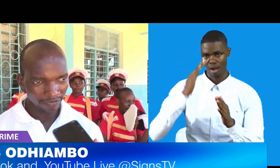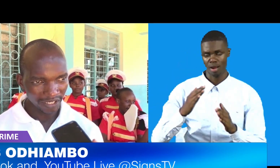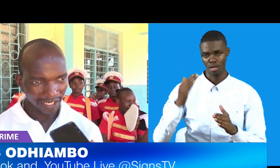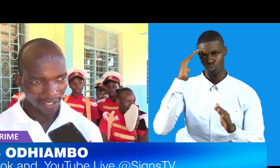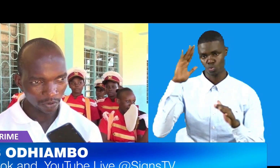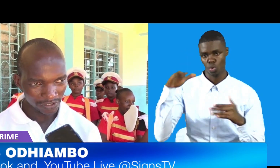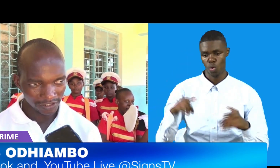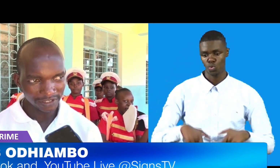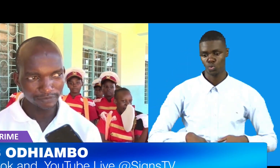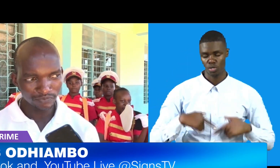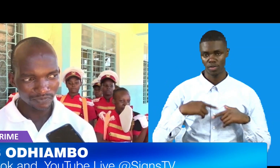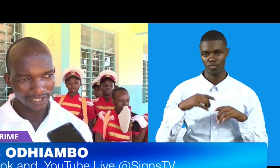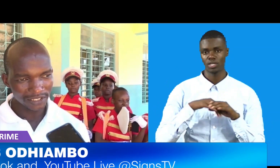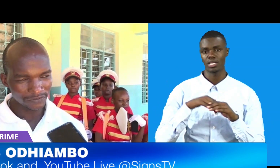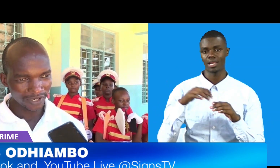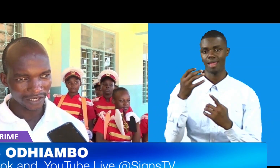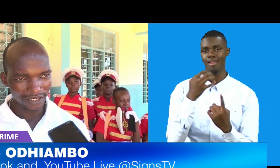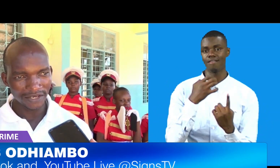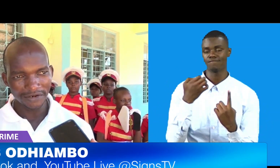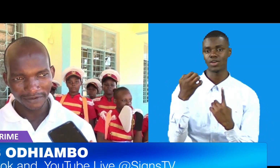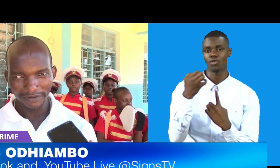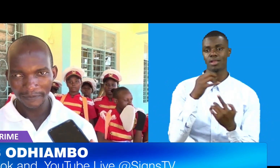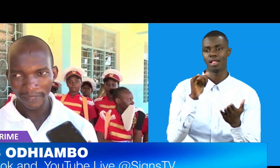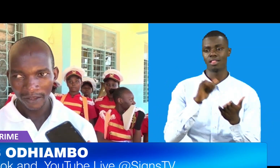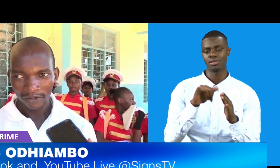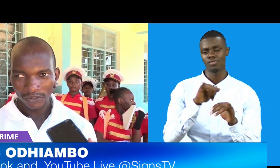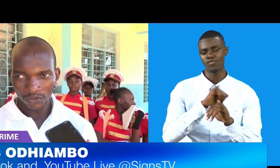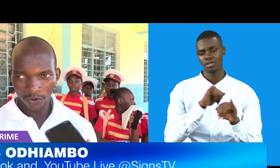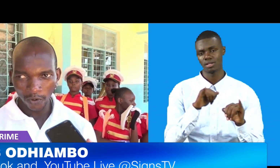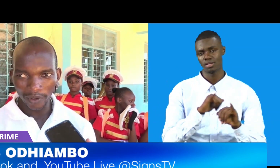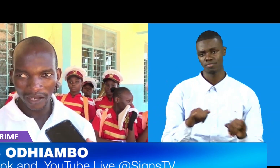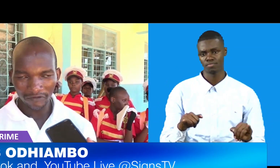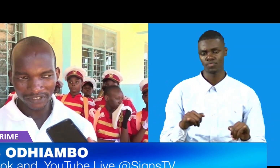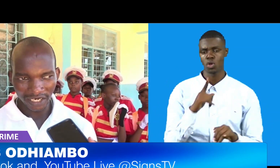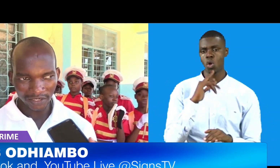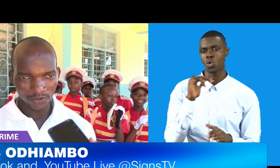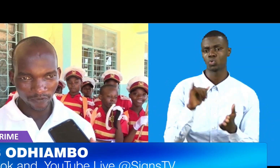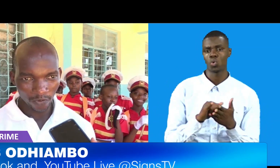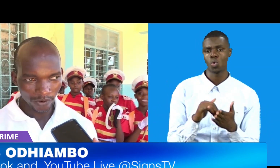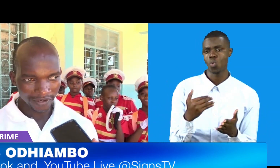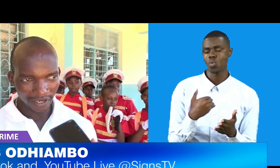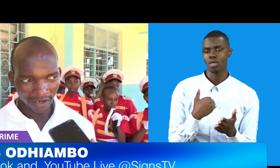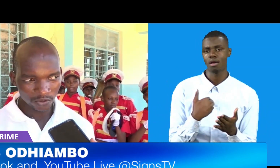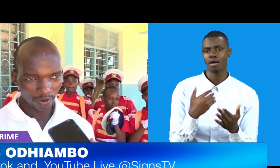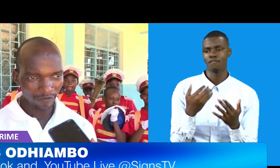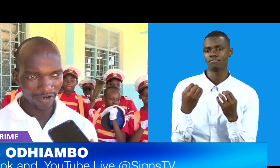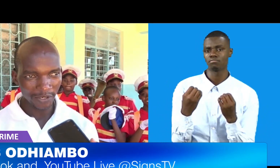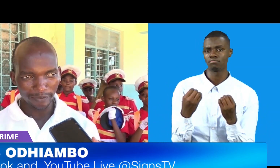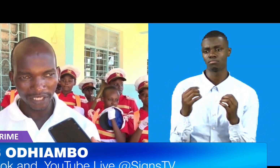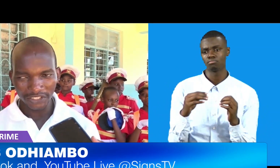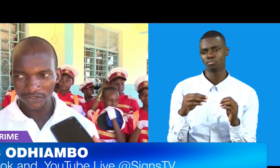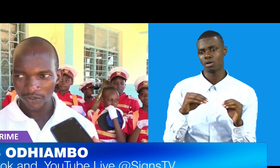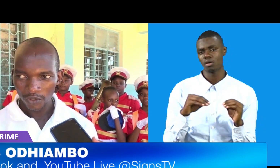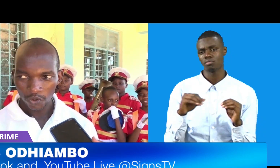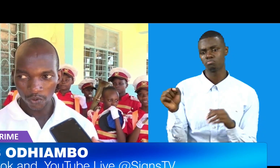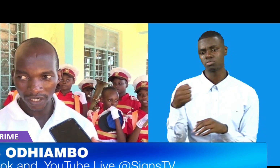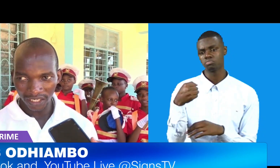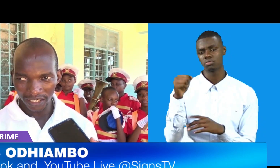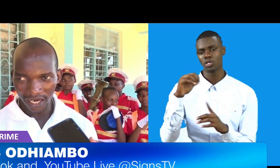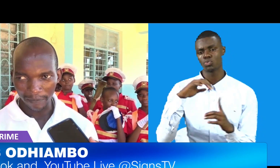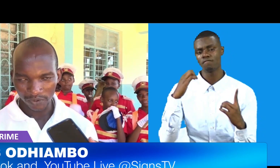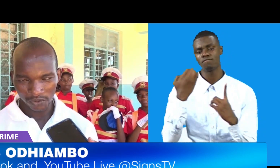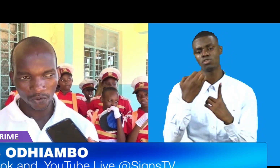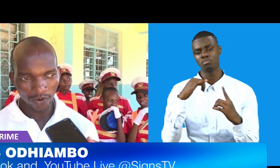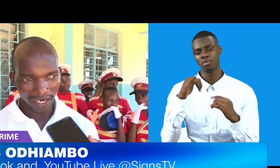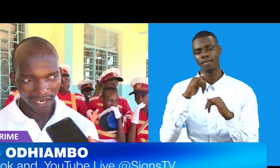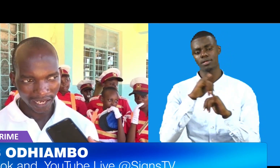to live in an ecosystem that is very clean. So we have tons of going around to our environment to